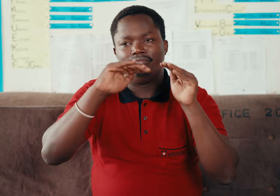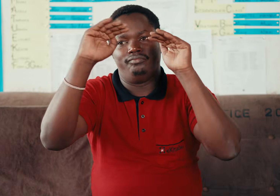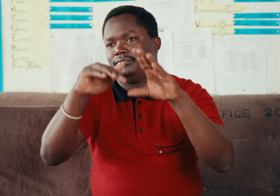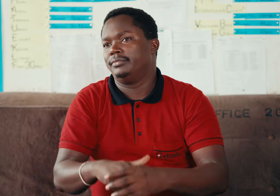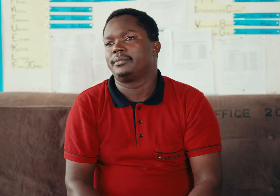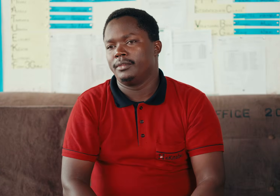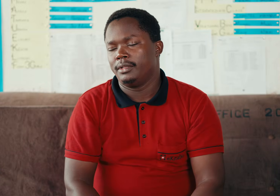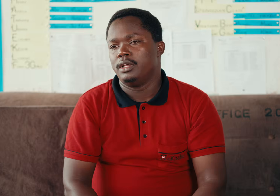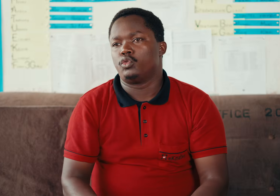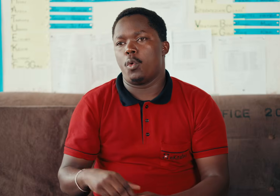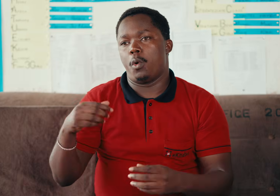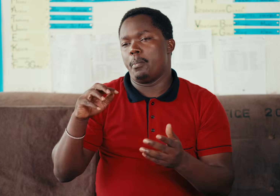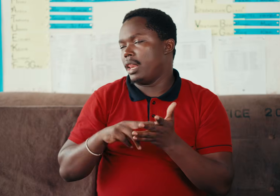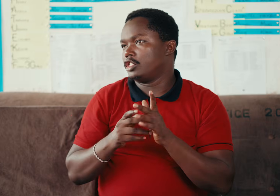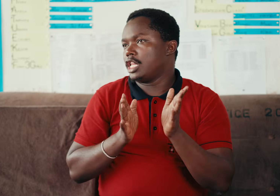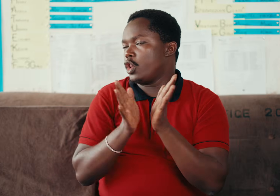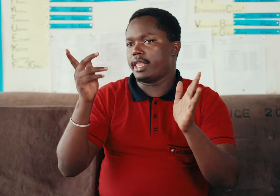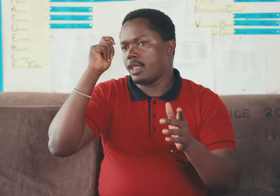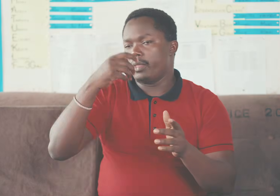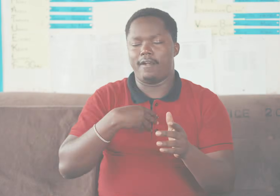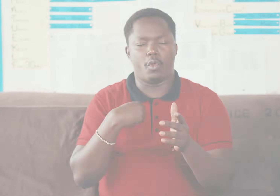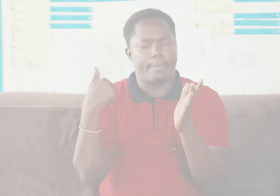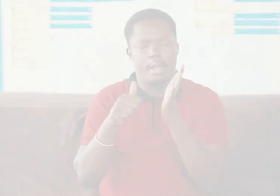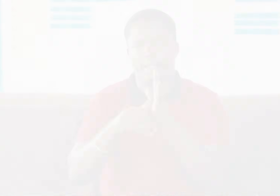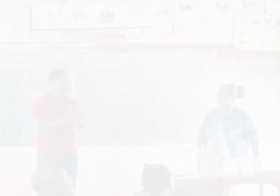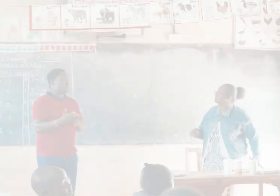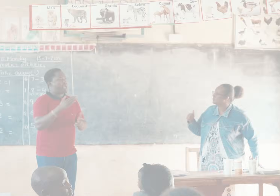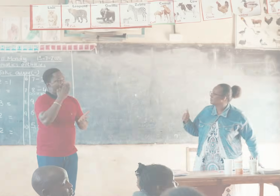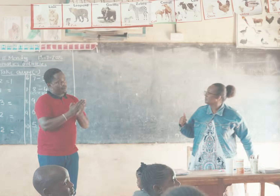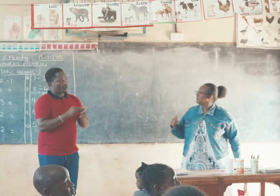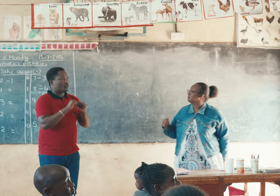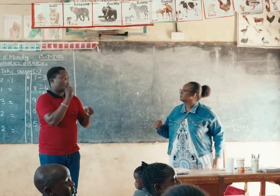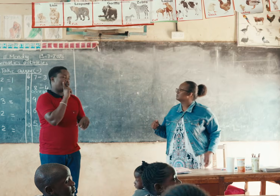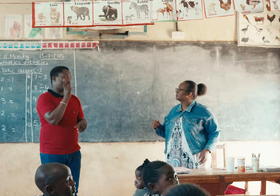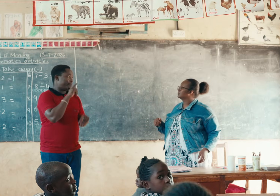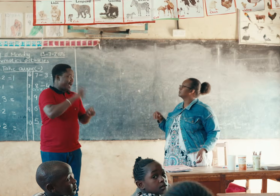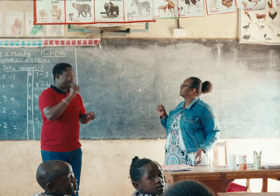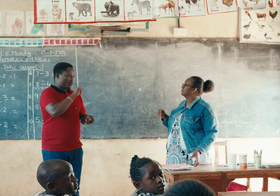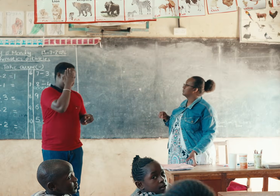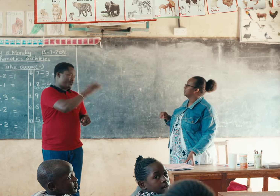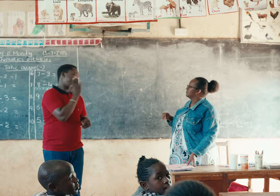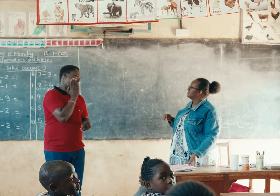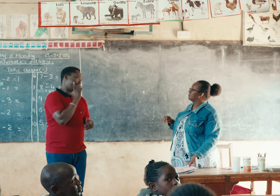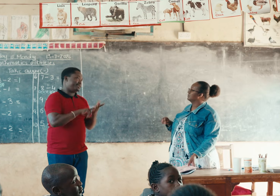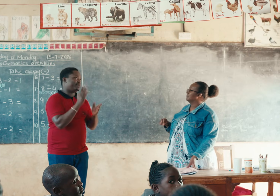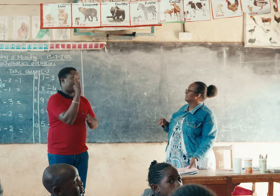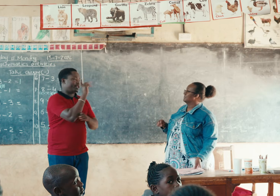implement them, not just putting them on shelves. So generally in Kenya, as I can say, we have good policies, but the implementation is where the